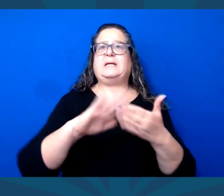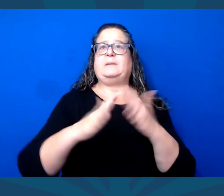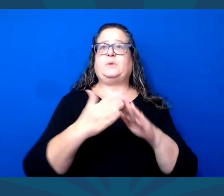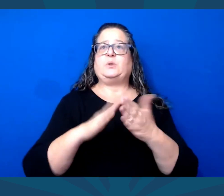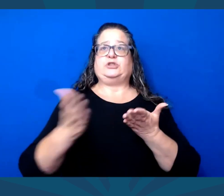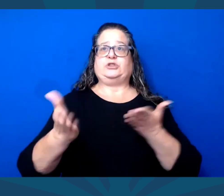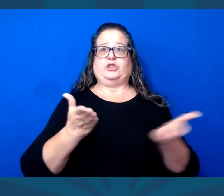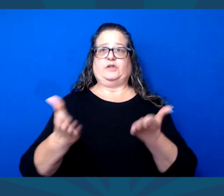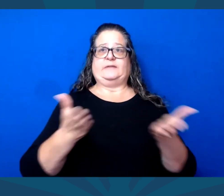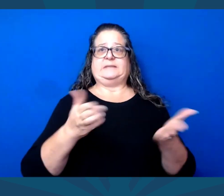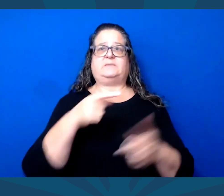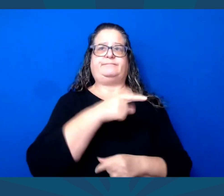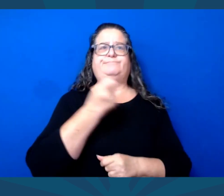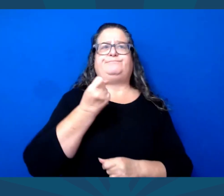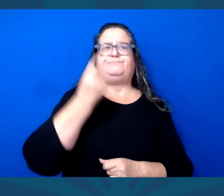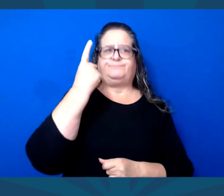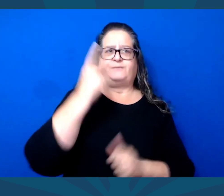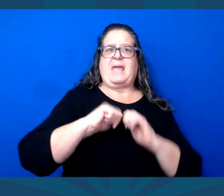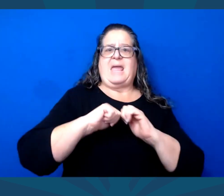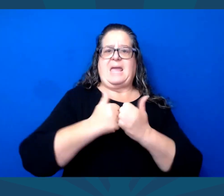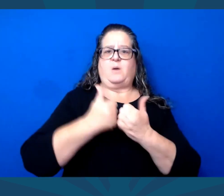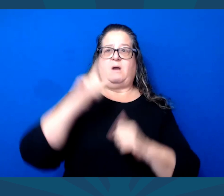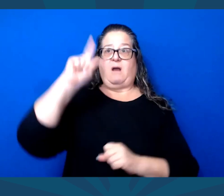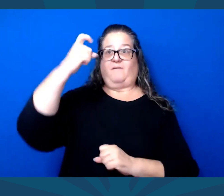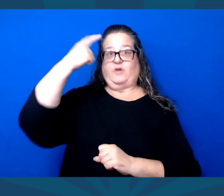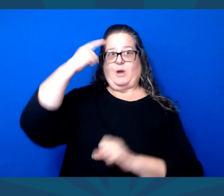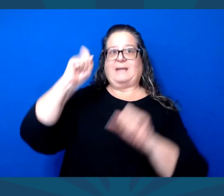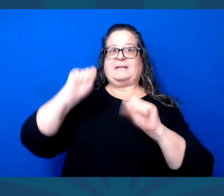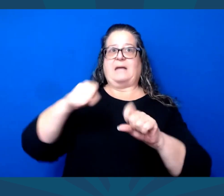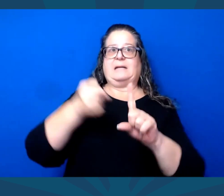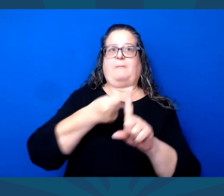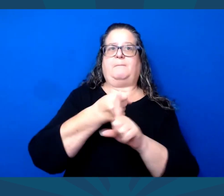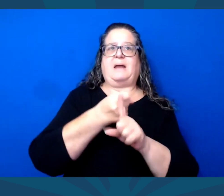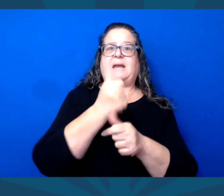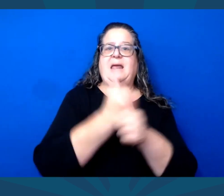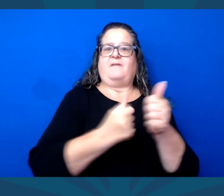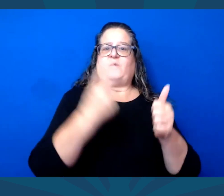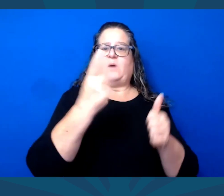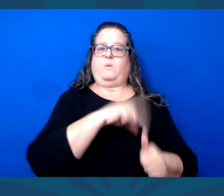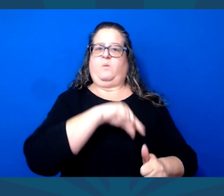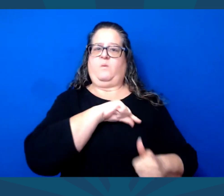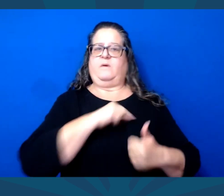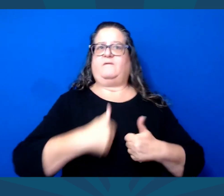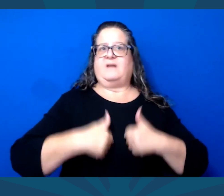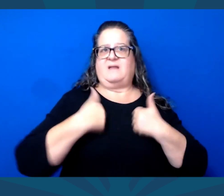www.juliewilloughby.com. julie.org.